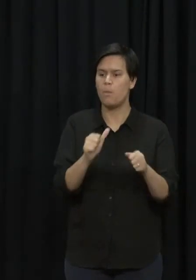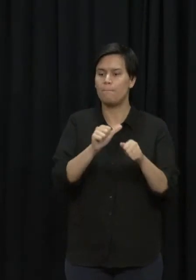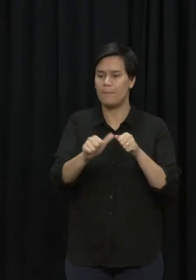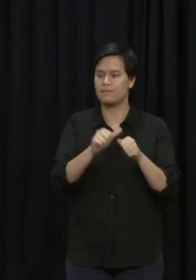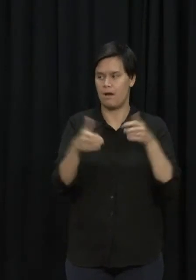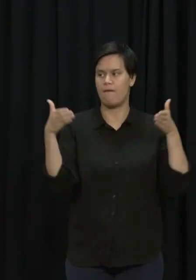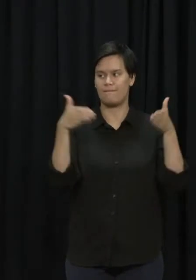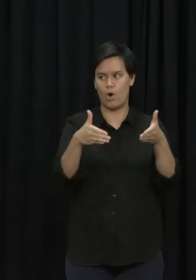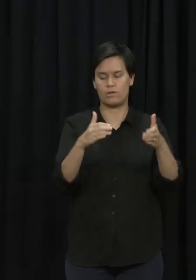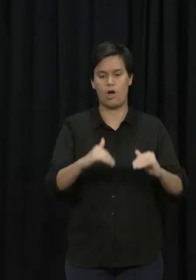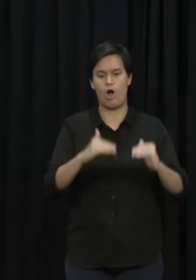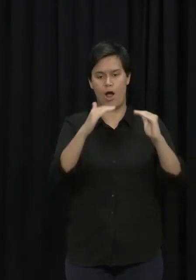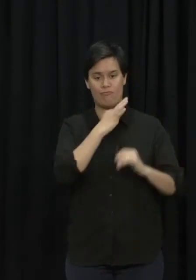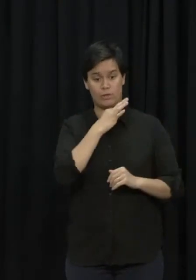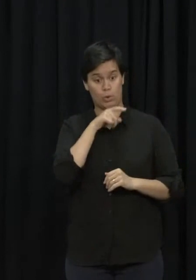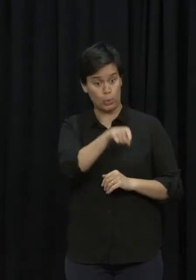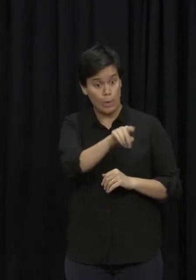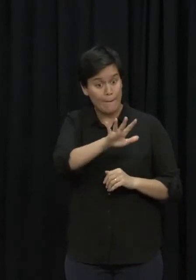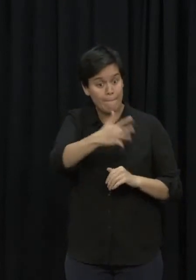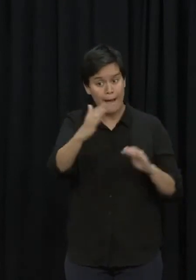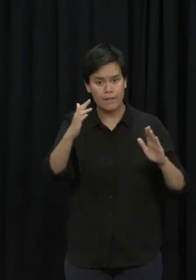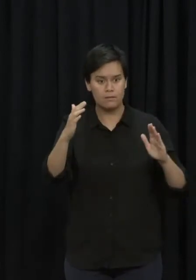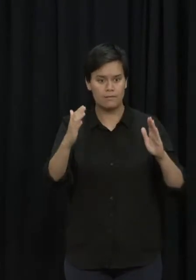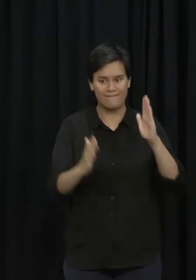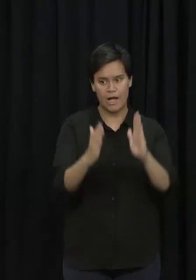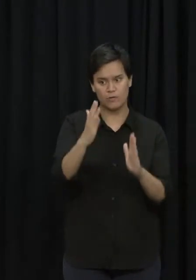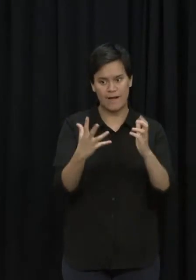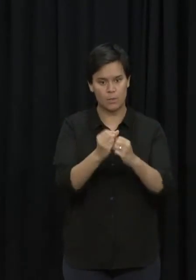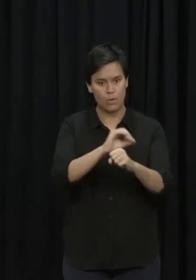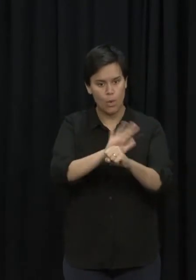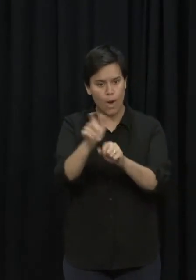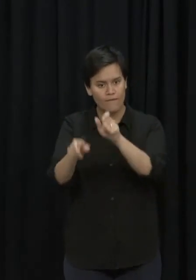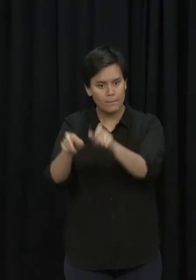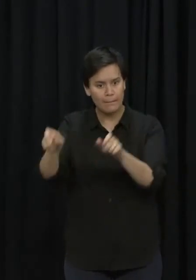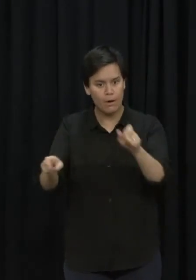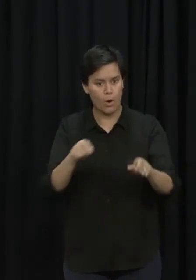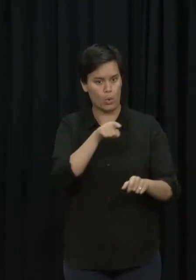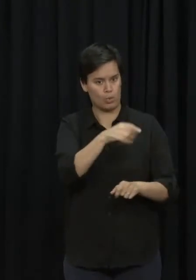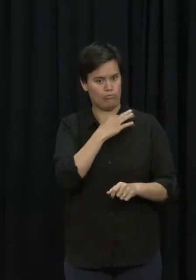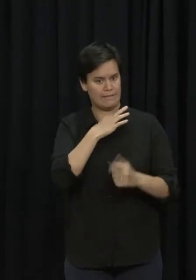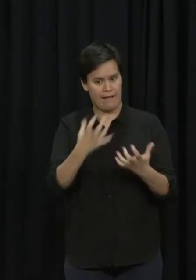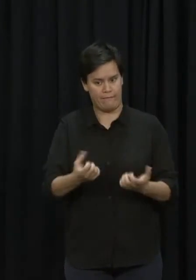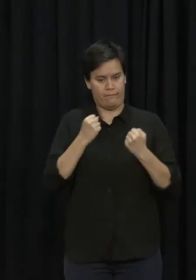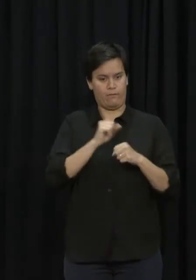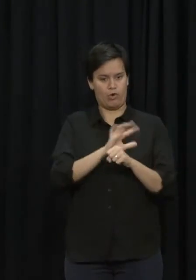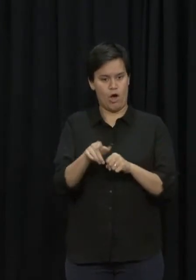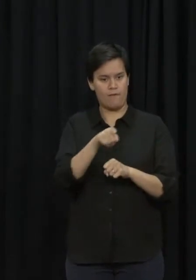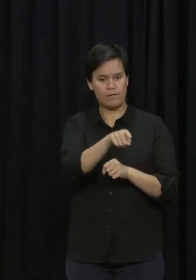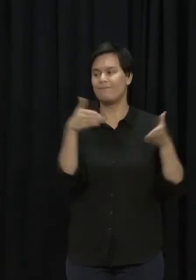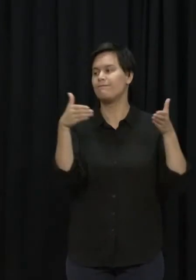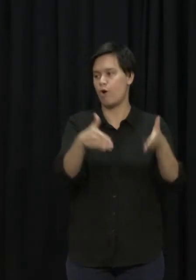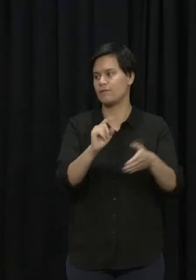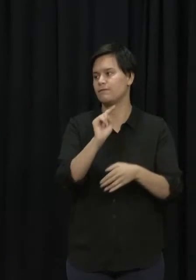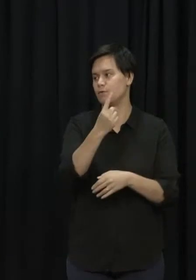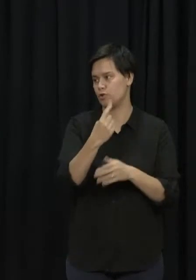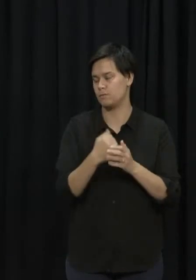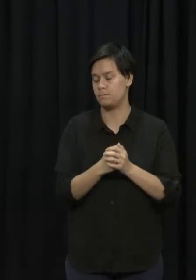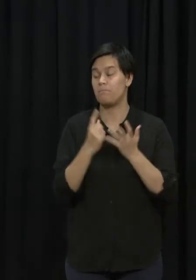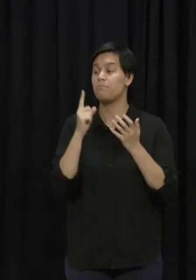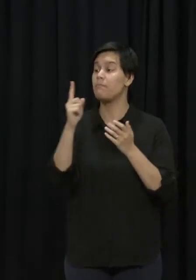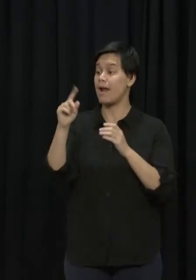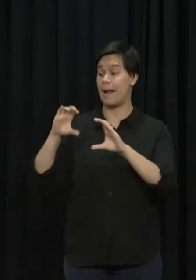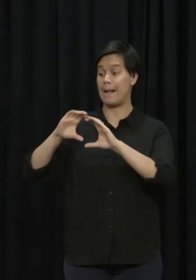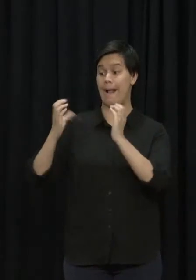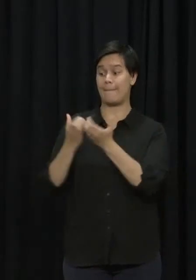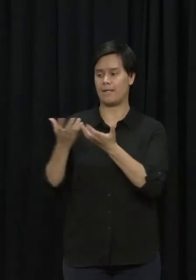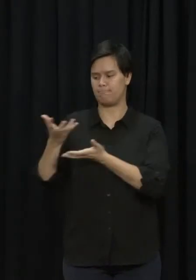highest risk of exposure and therefore the highest risk of transmission to others. Certainly what we as a Cabinet have been discussing, as we move through and we